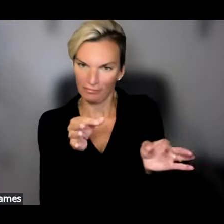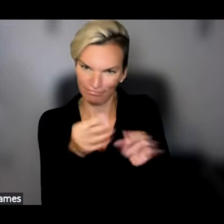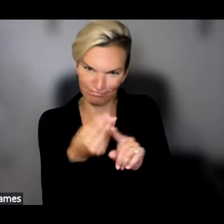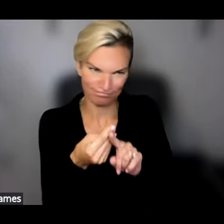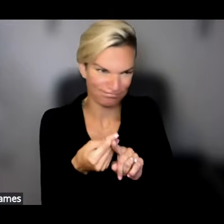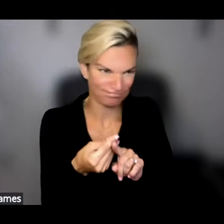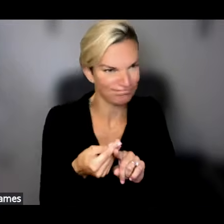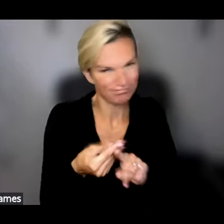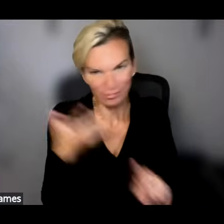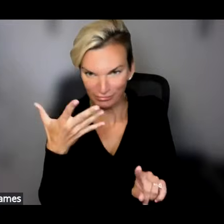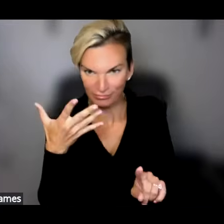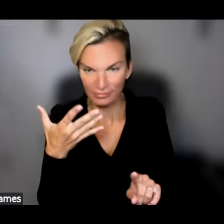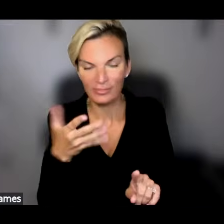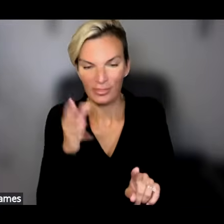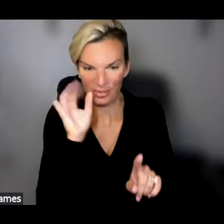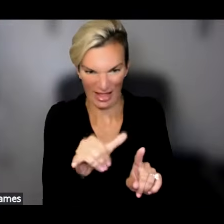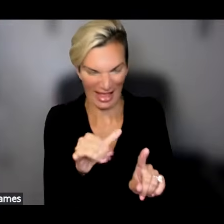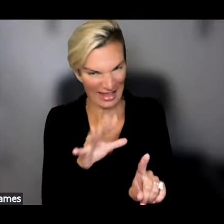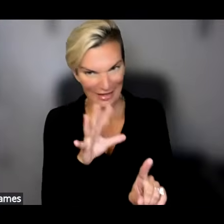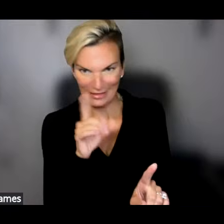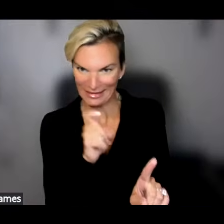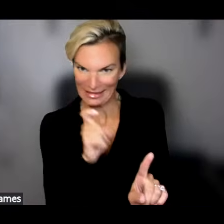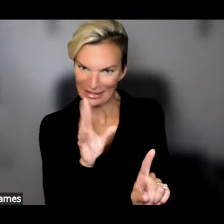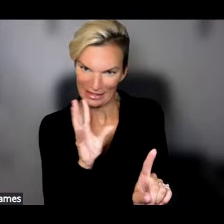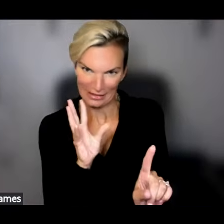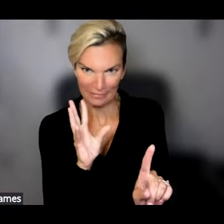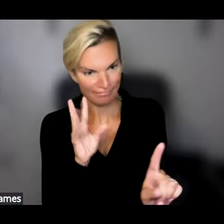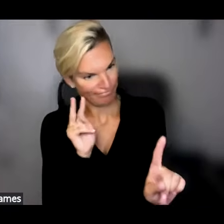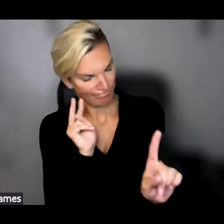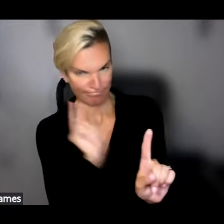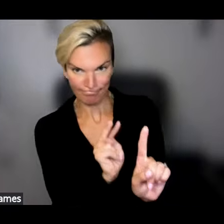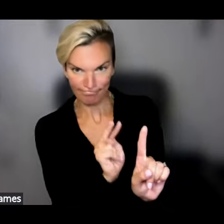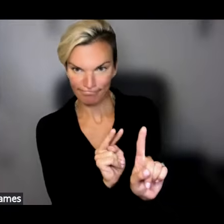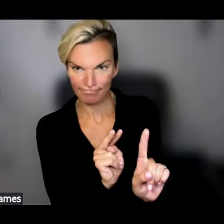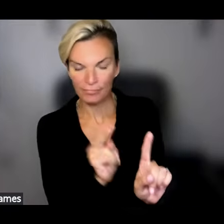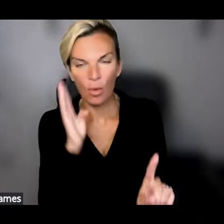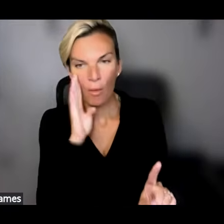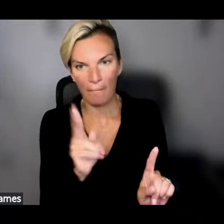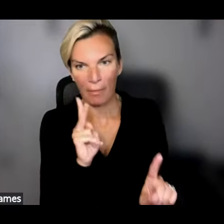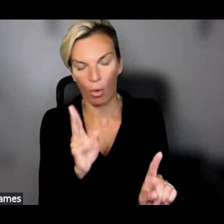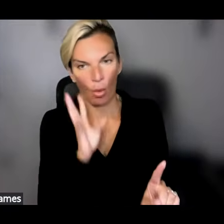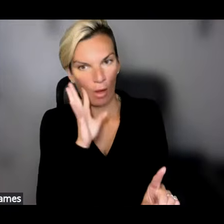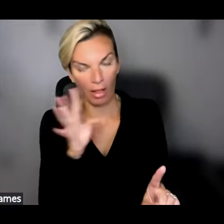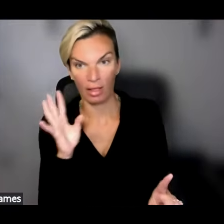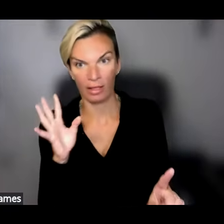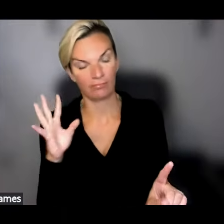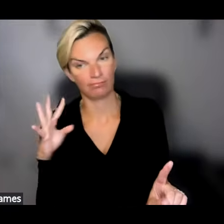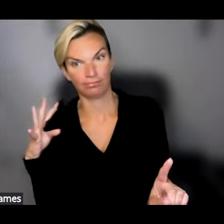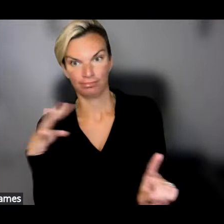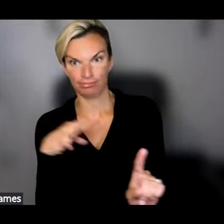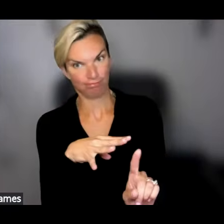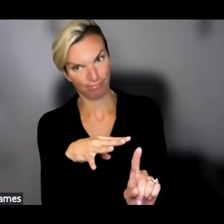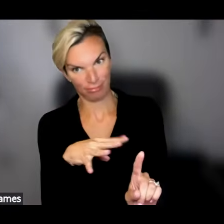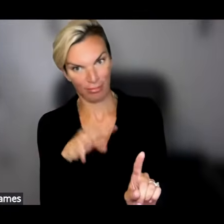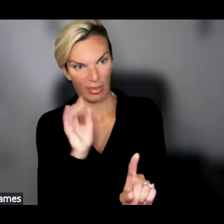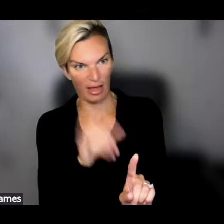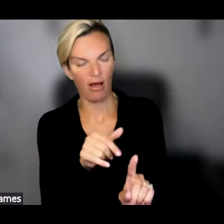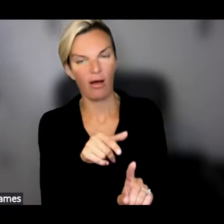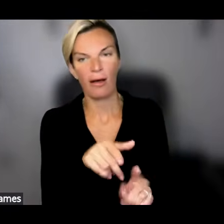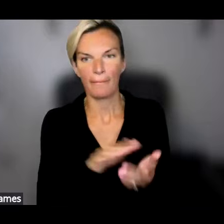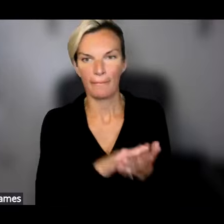part of the statute, and that's going to attract people and their attention. And I think that creates bias in favor of the